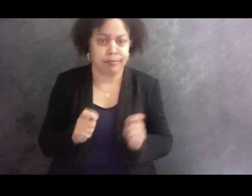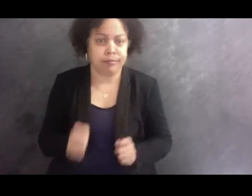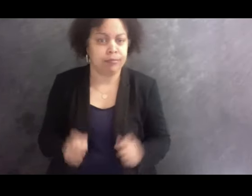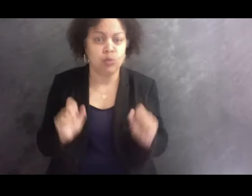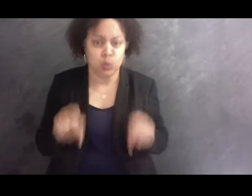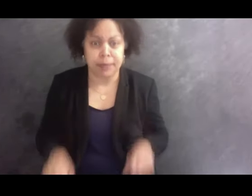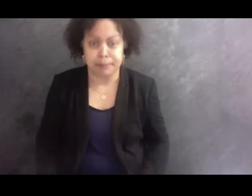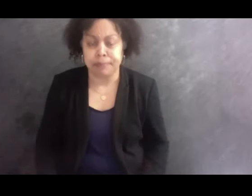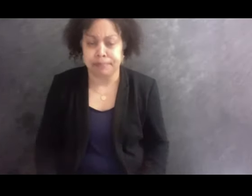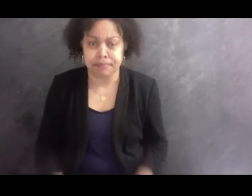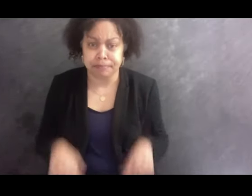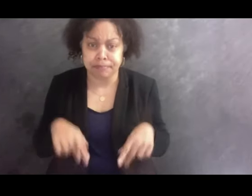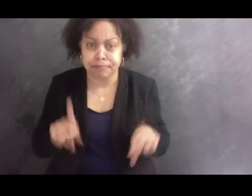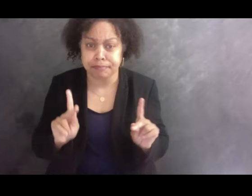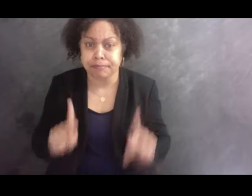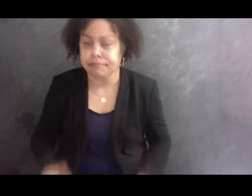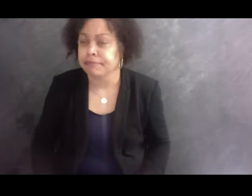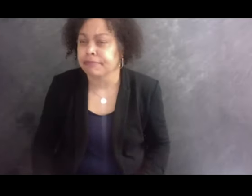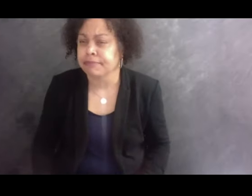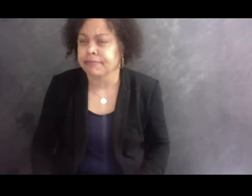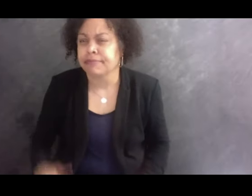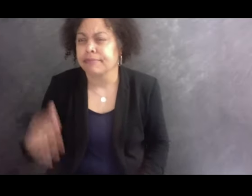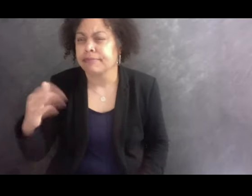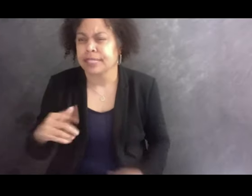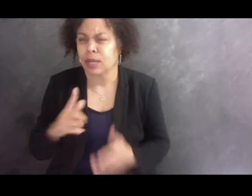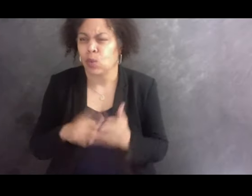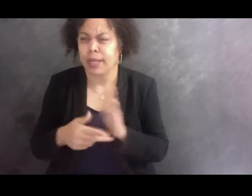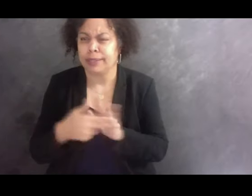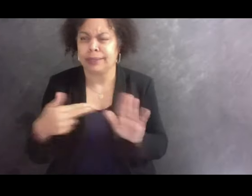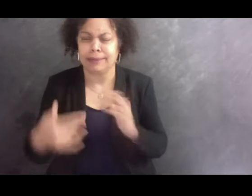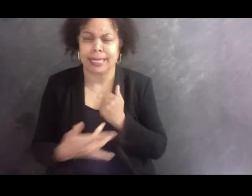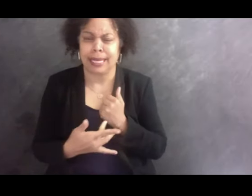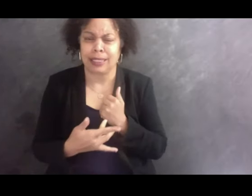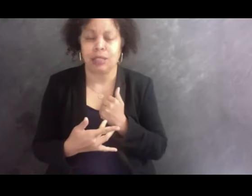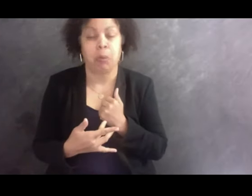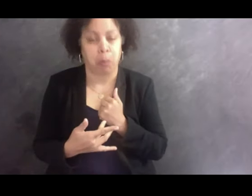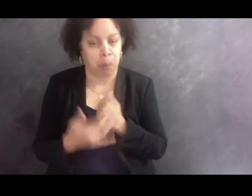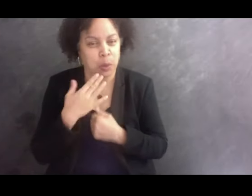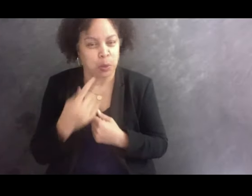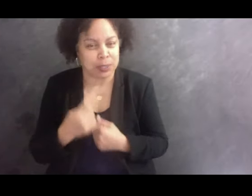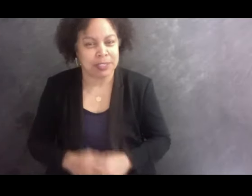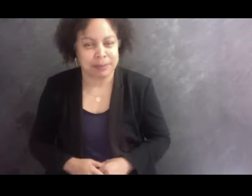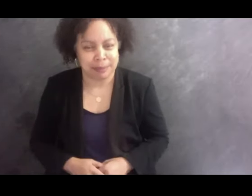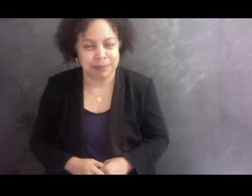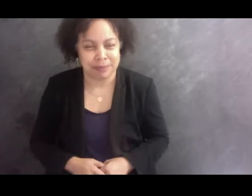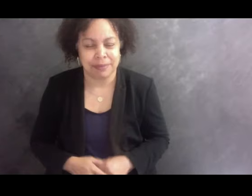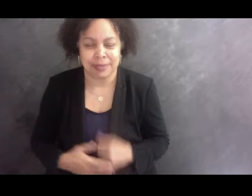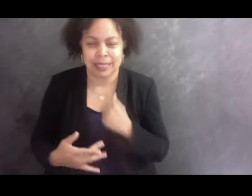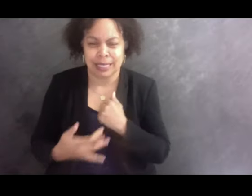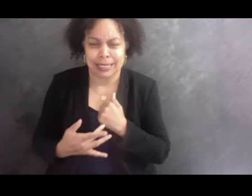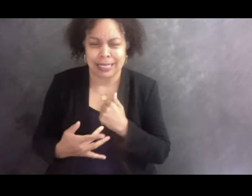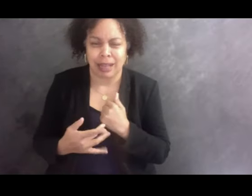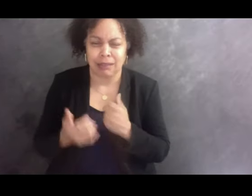Right. Can I define what is considered technology? That's a great question, because certainly technology is a